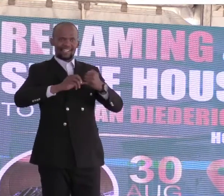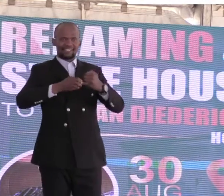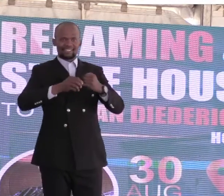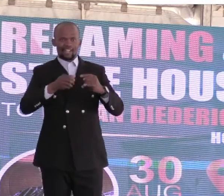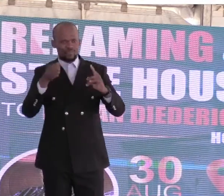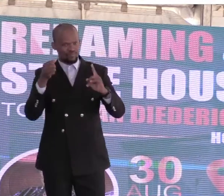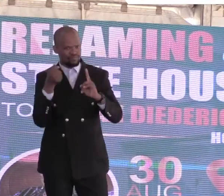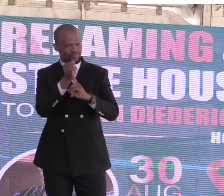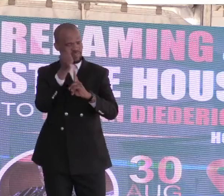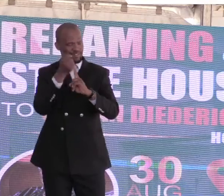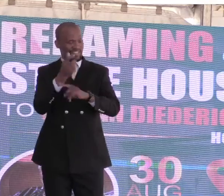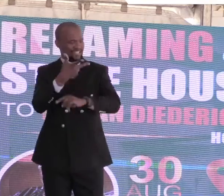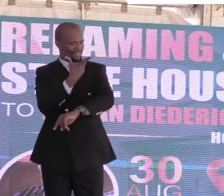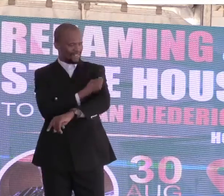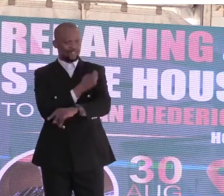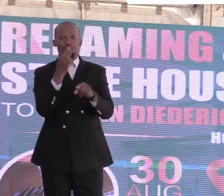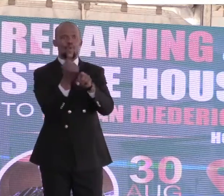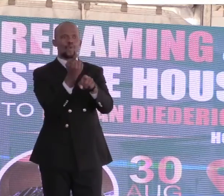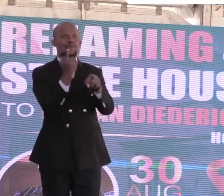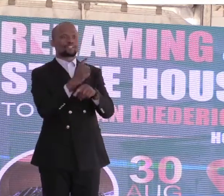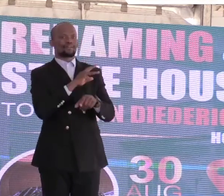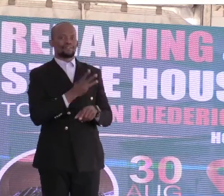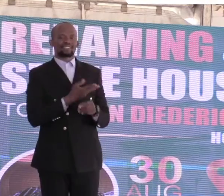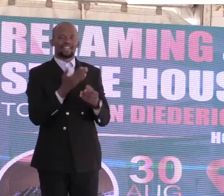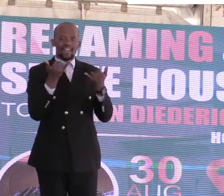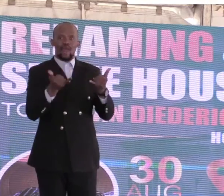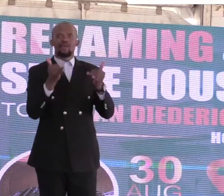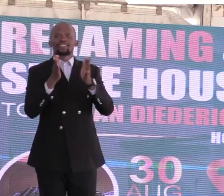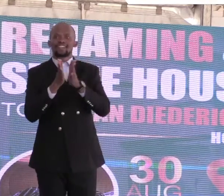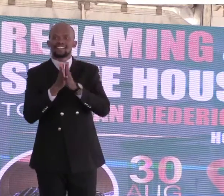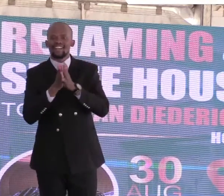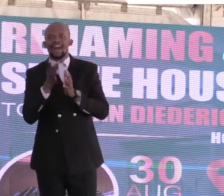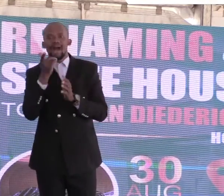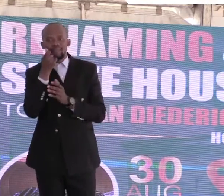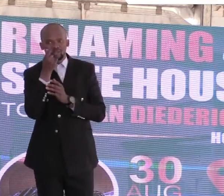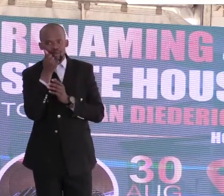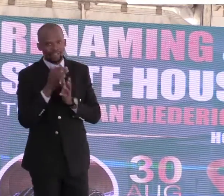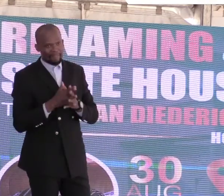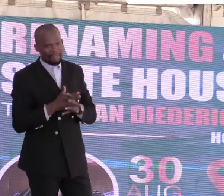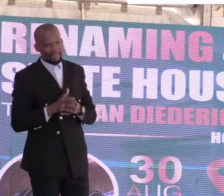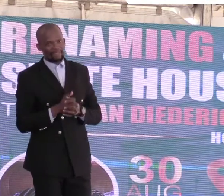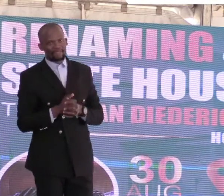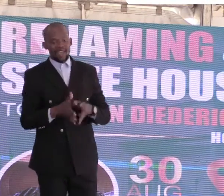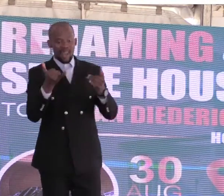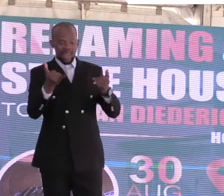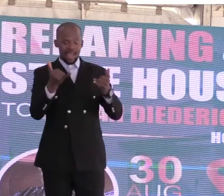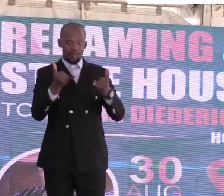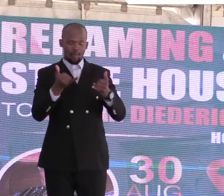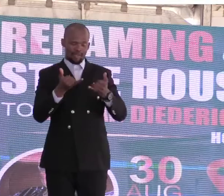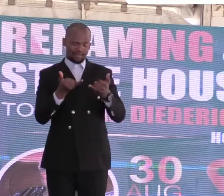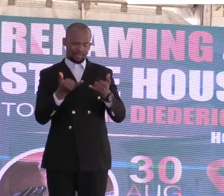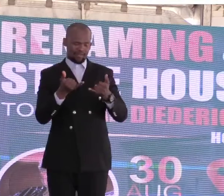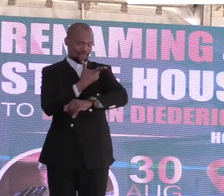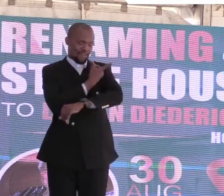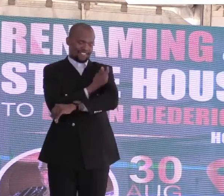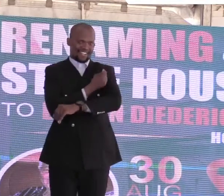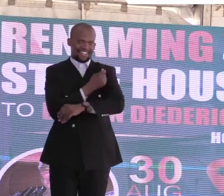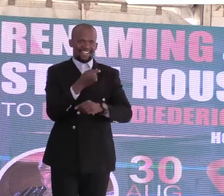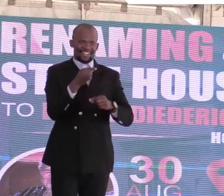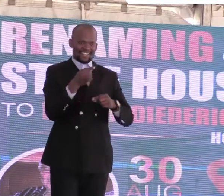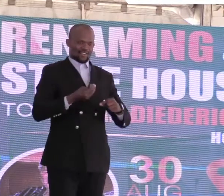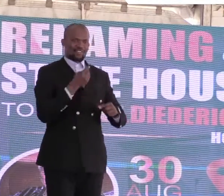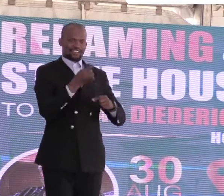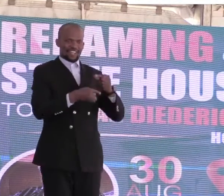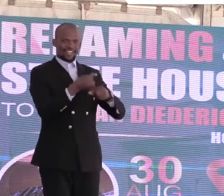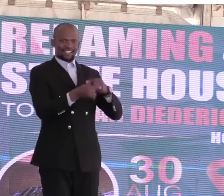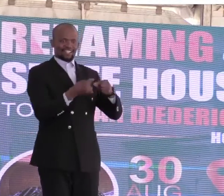Omama baya vaccinatewa ngobuninzi babo. Siyabacela otata. Now that we are vaccinating the younger generation, most of those young